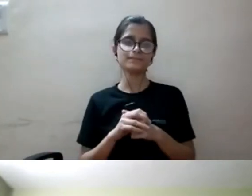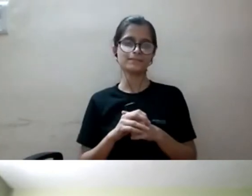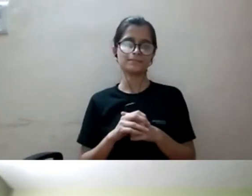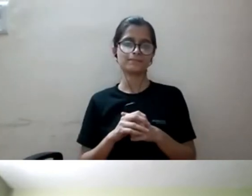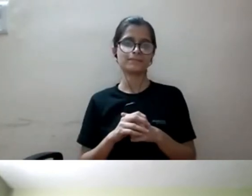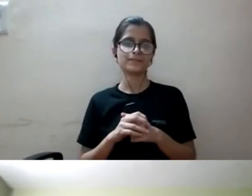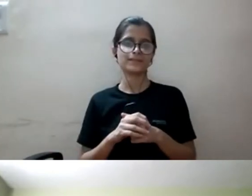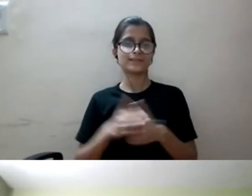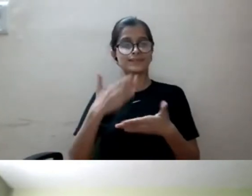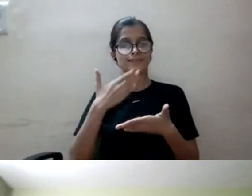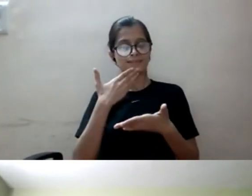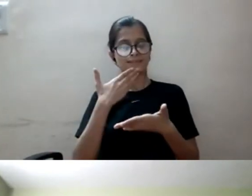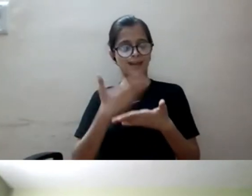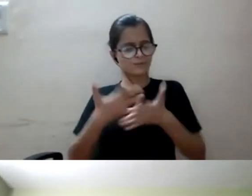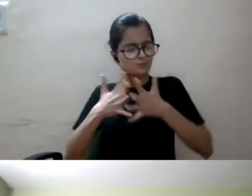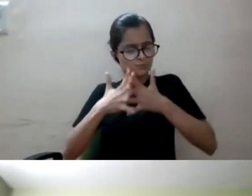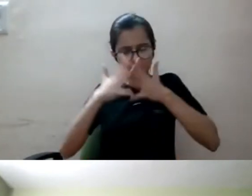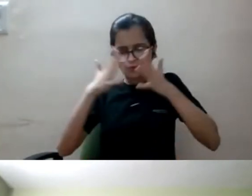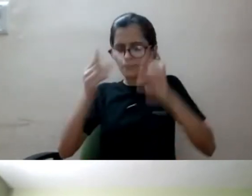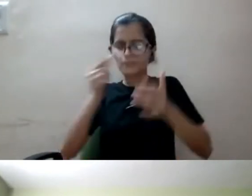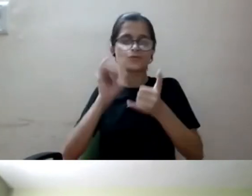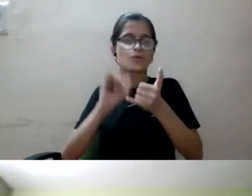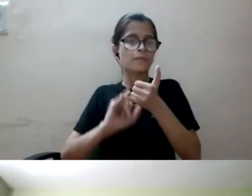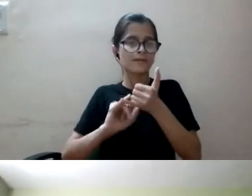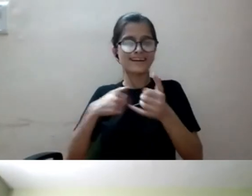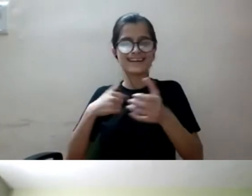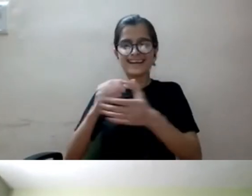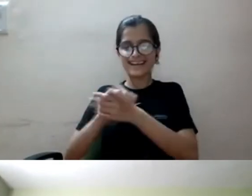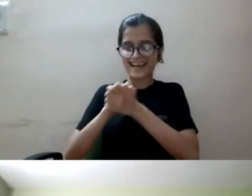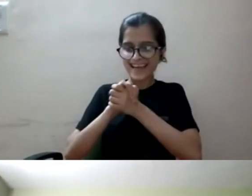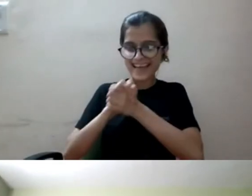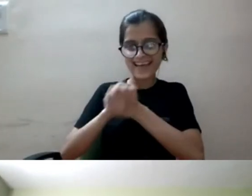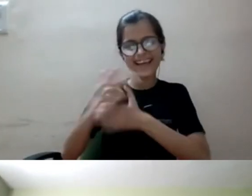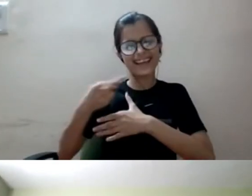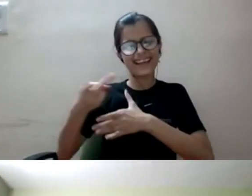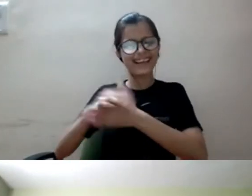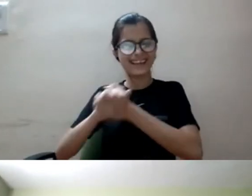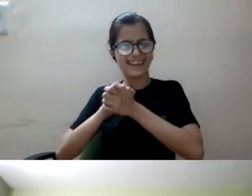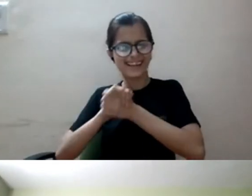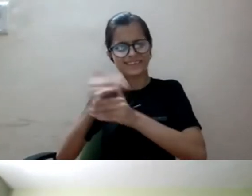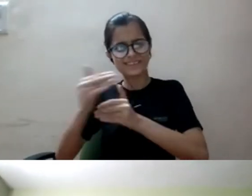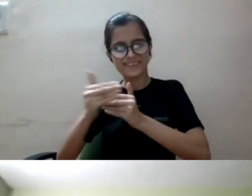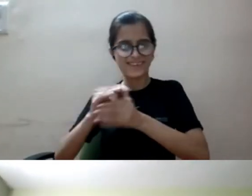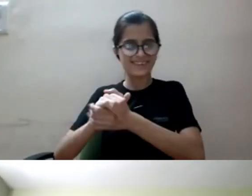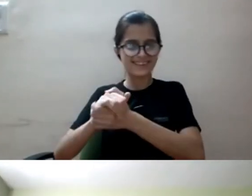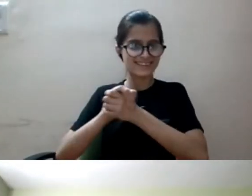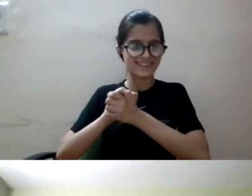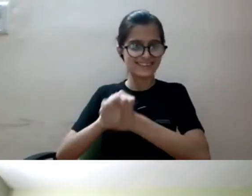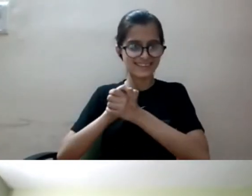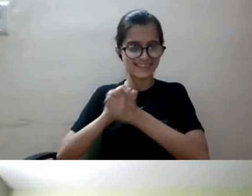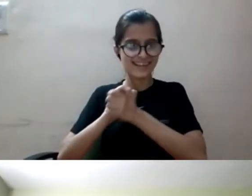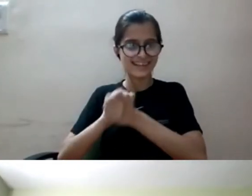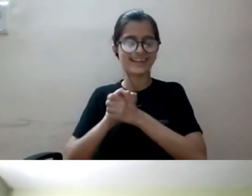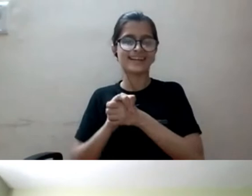Thank you, Somesh. And I see that you missed out friend. You just said philosopher and guide and did not add friend, and